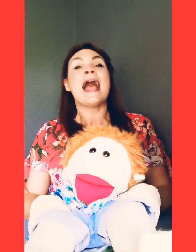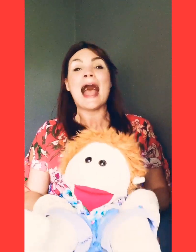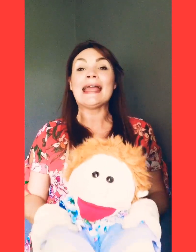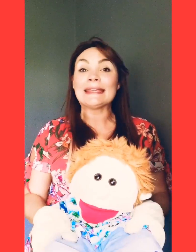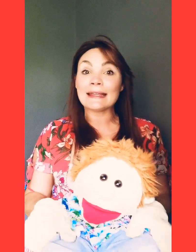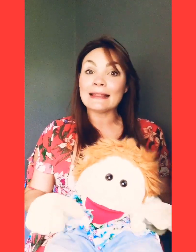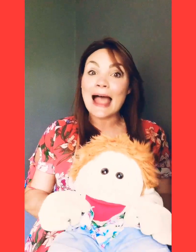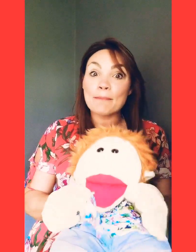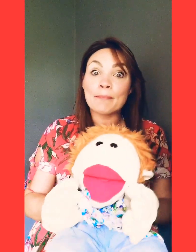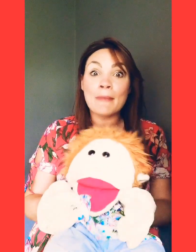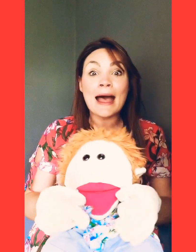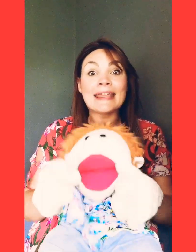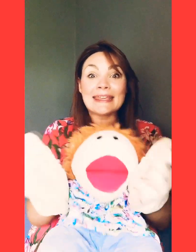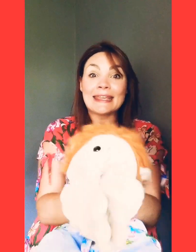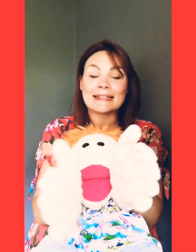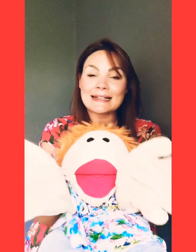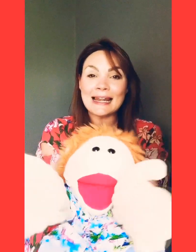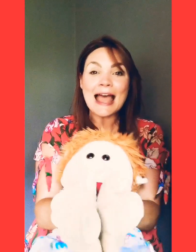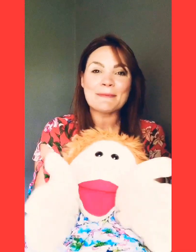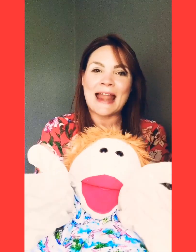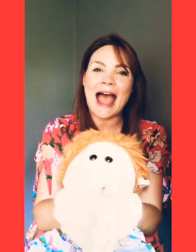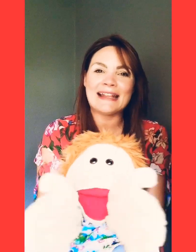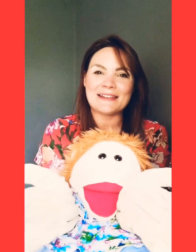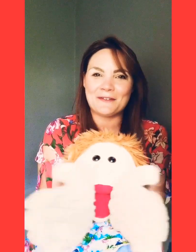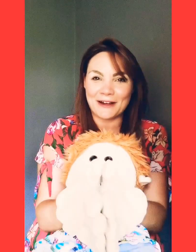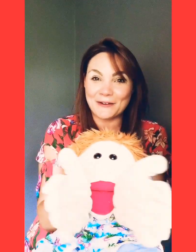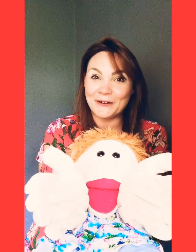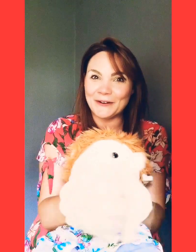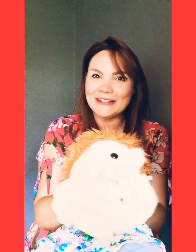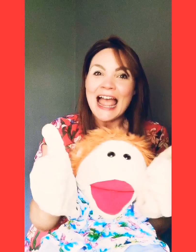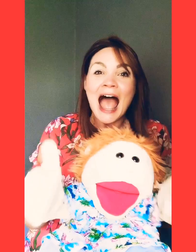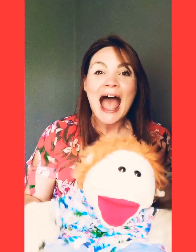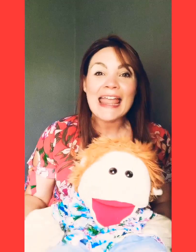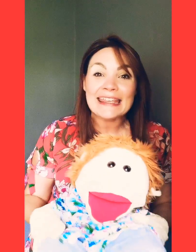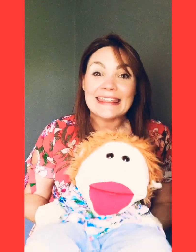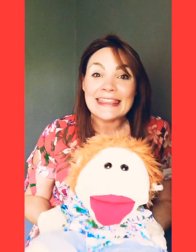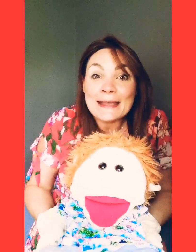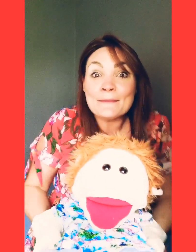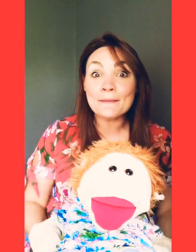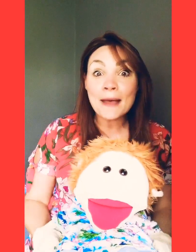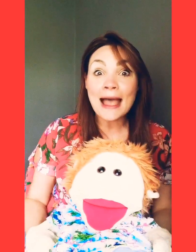I can clap my hands, clapping hands, everyone. Good. I can stamp my